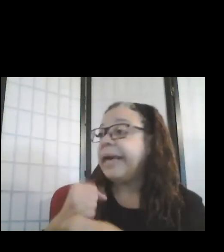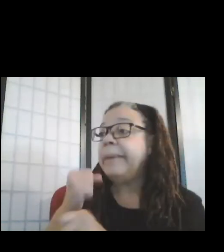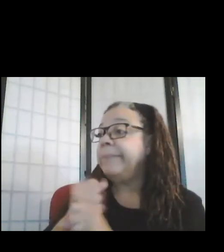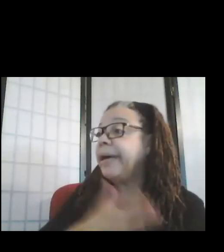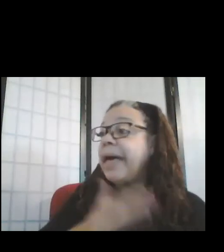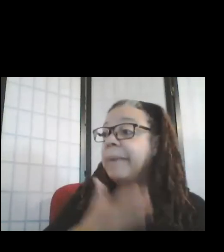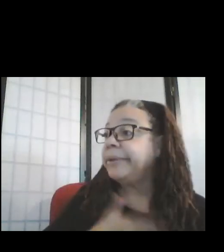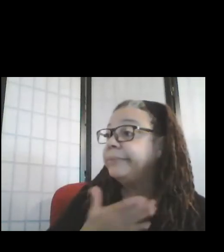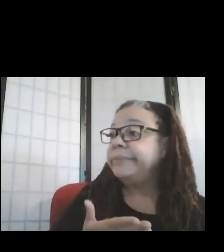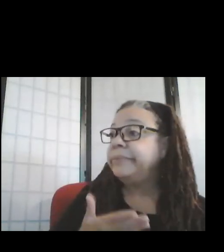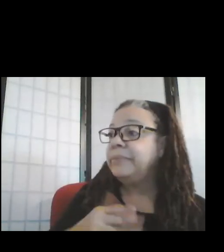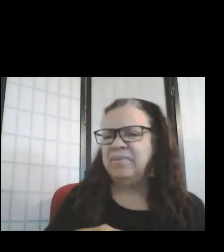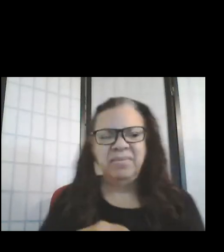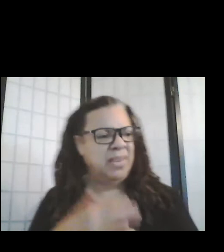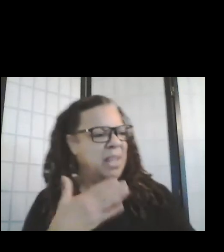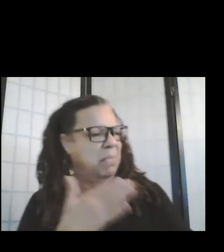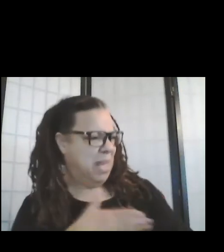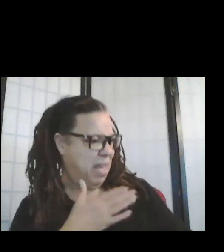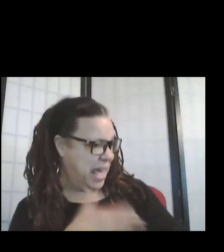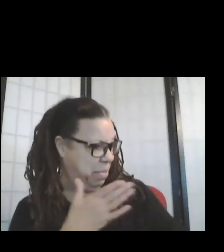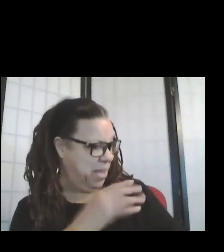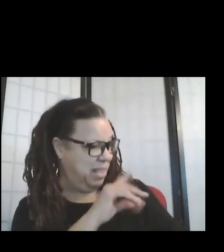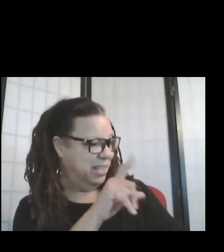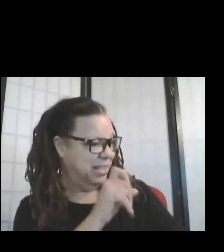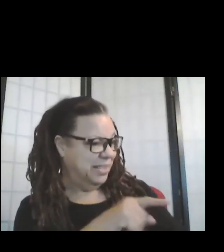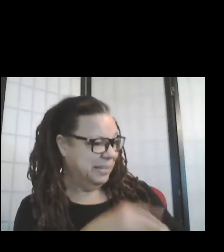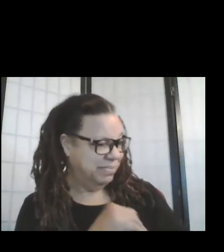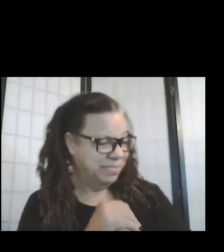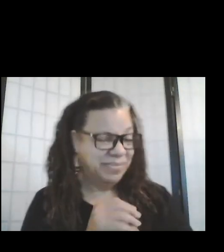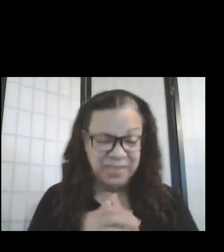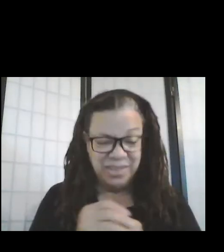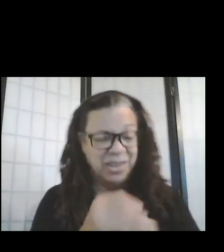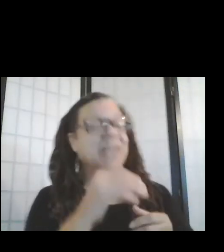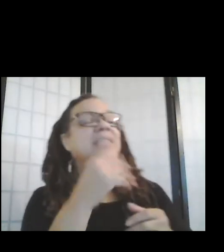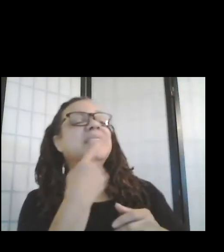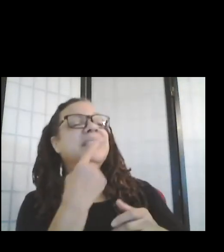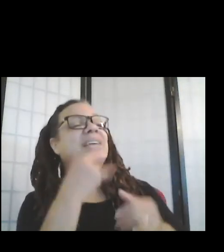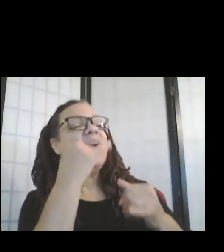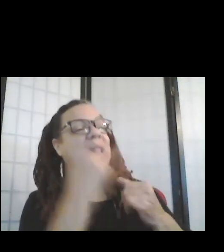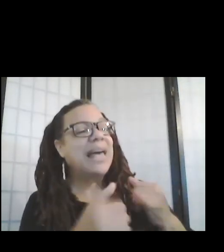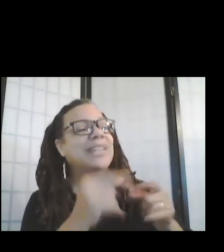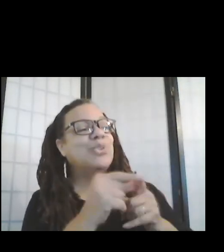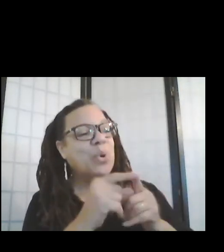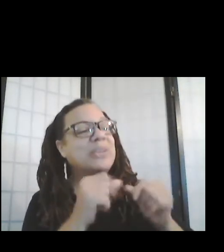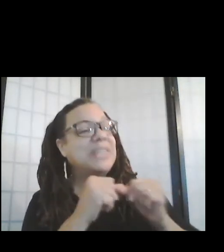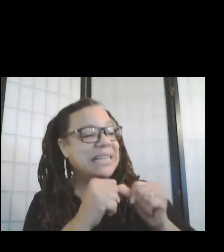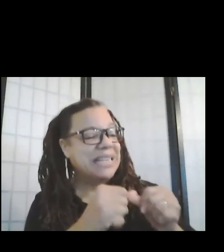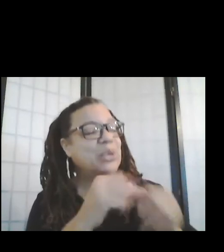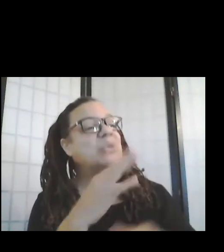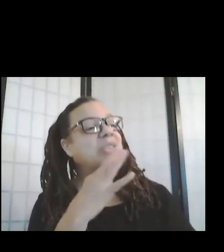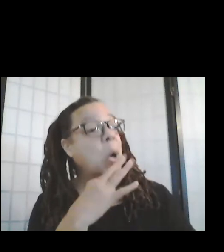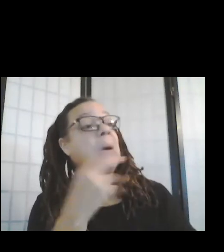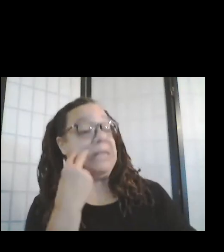her?" It was a shrink trick, Morris recognized, repeating your last words to keep you going. He'd seen it on